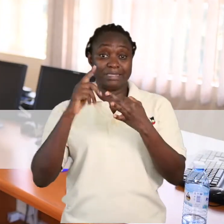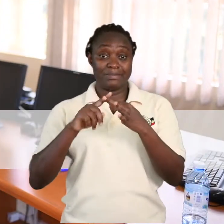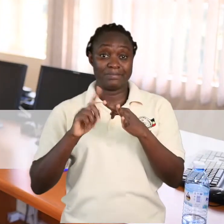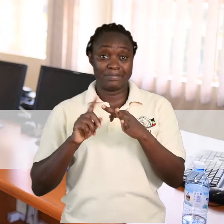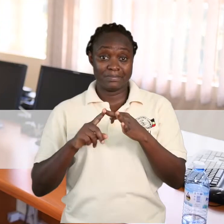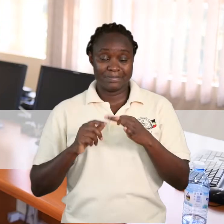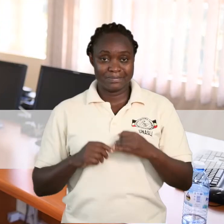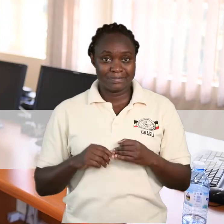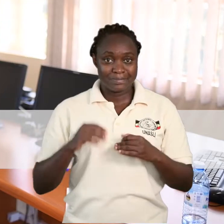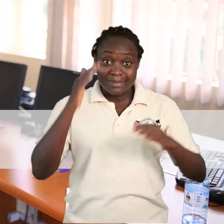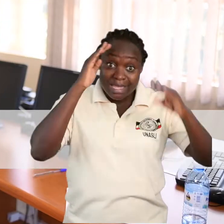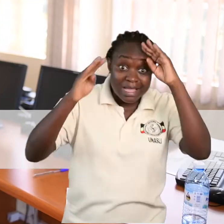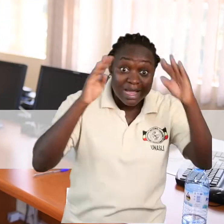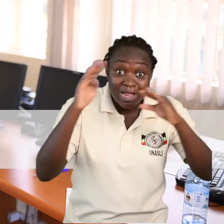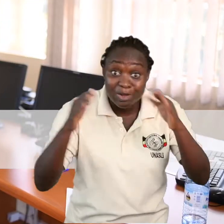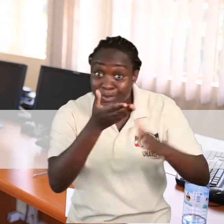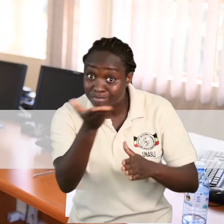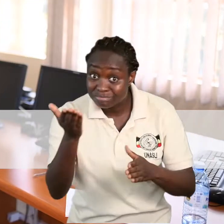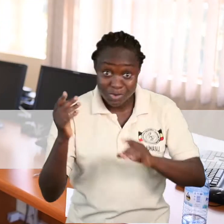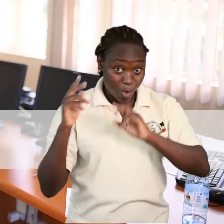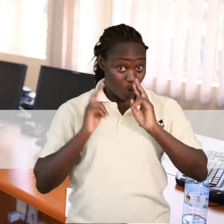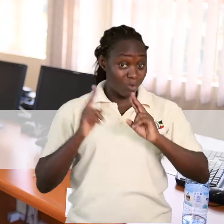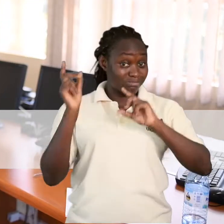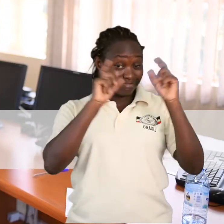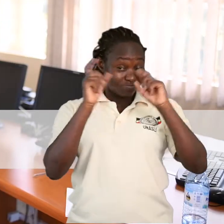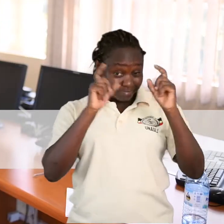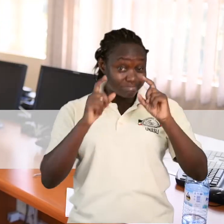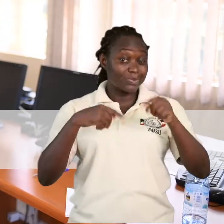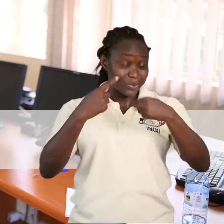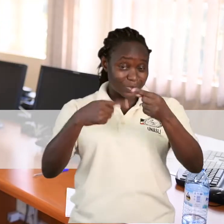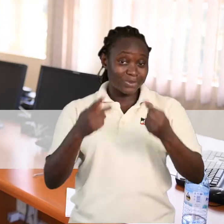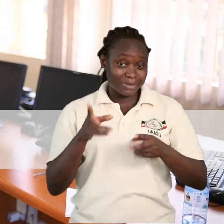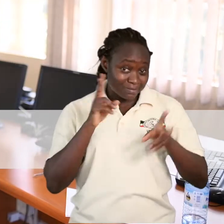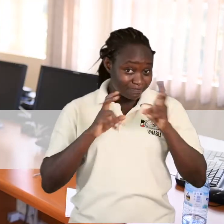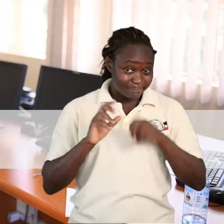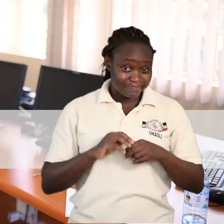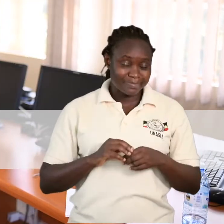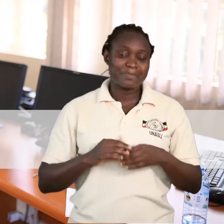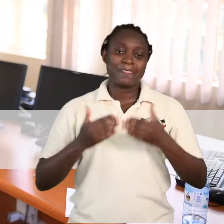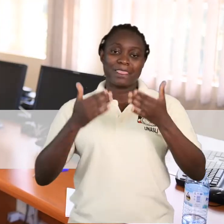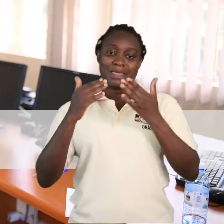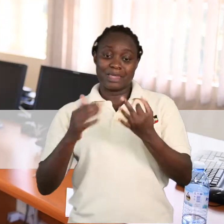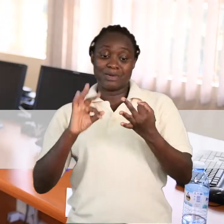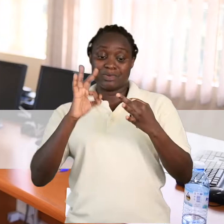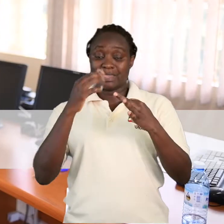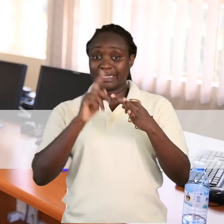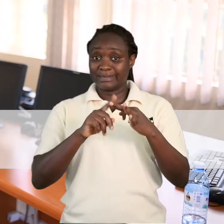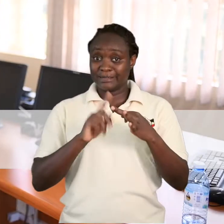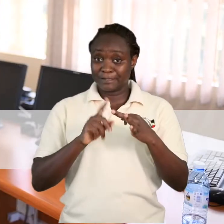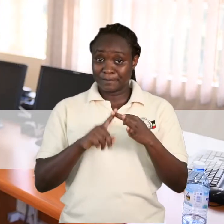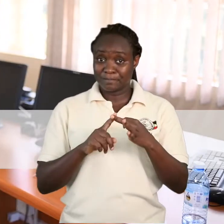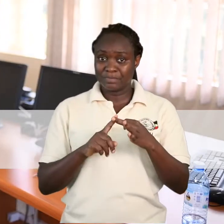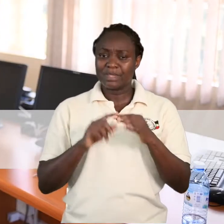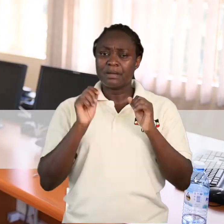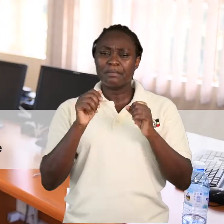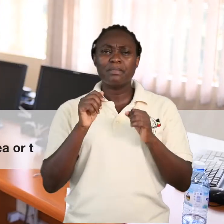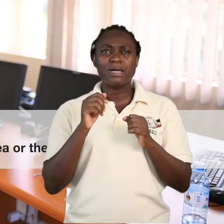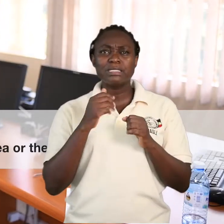Hello class. I hope we are moving together. Step 3. Select your